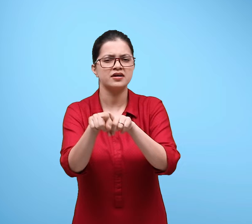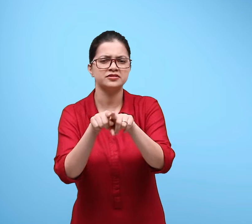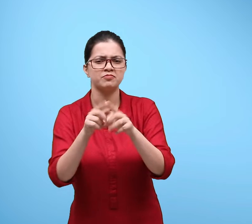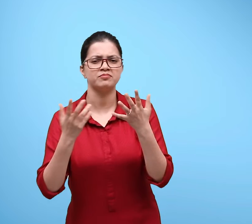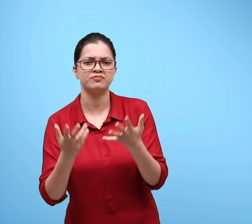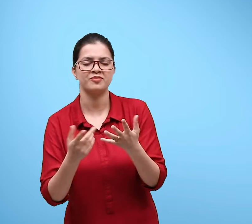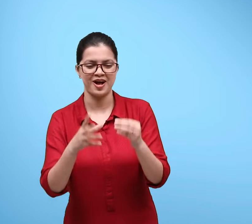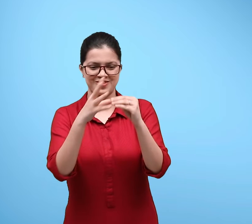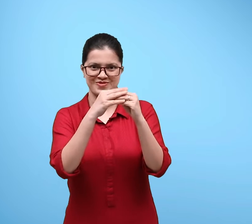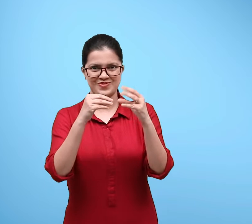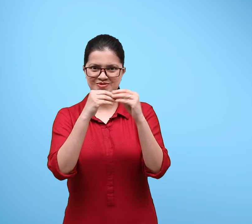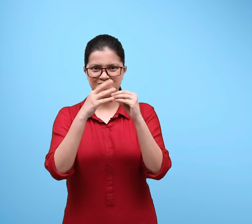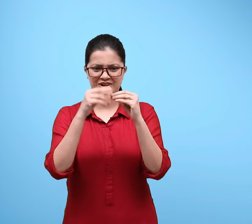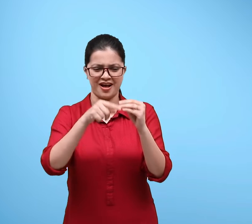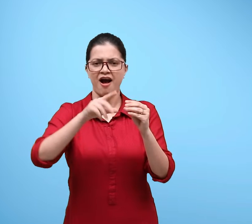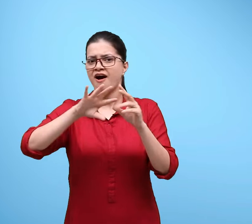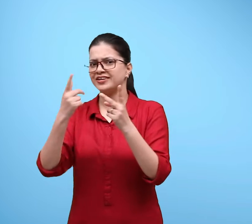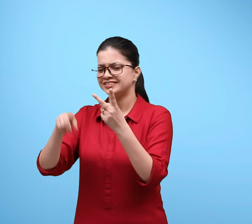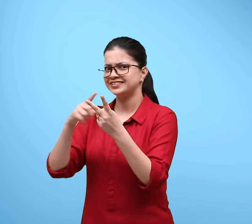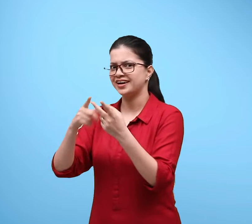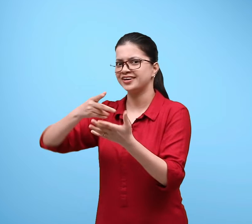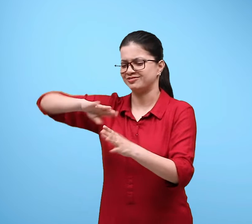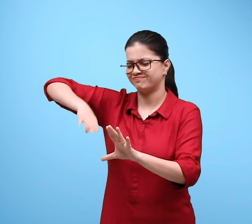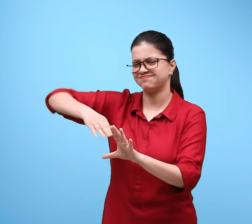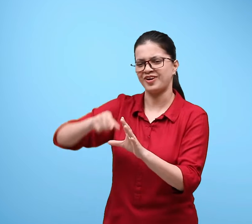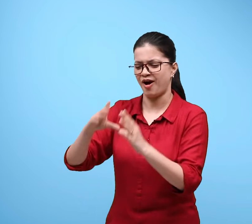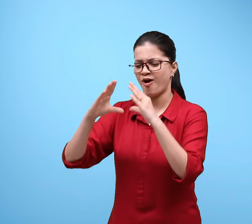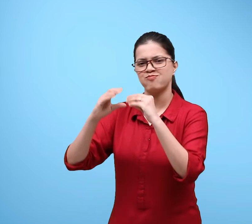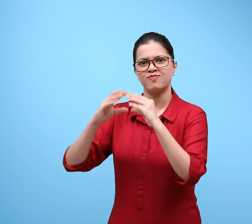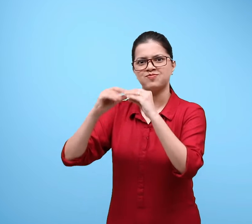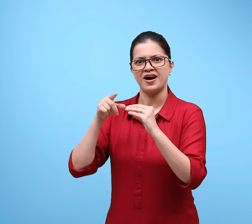For example, cotton or sponge is soft,